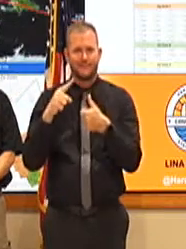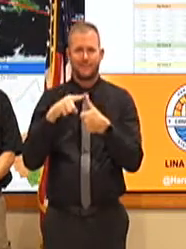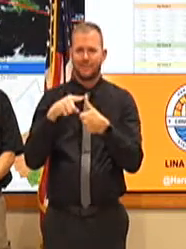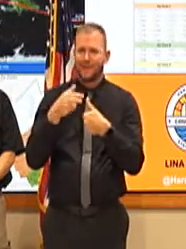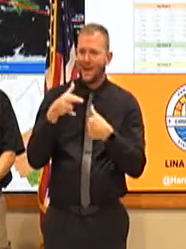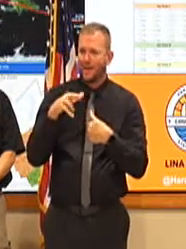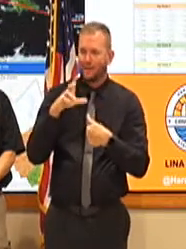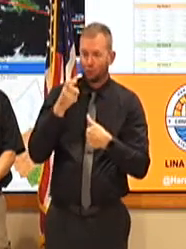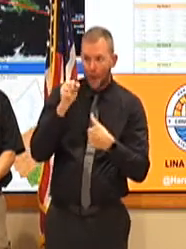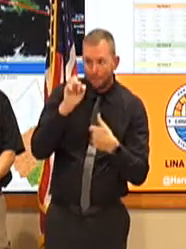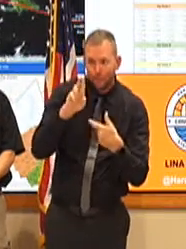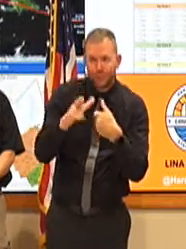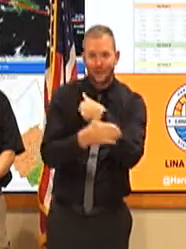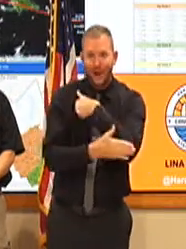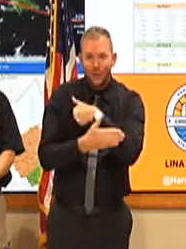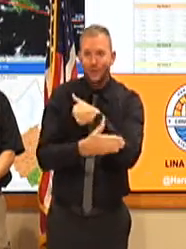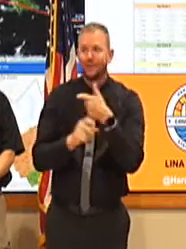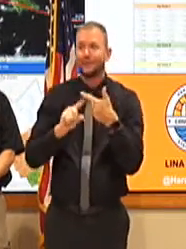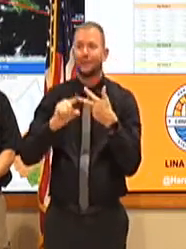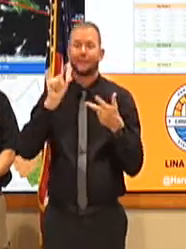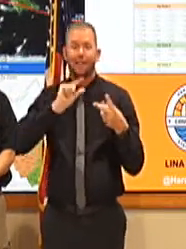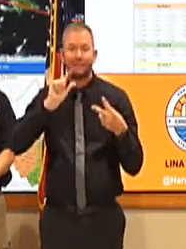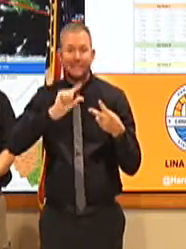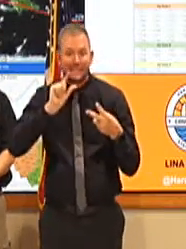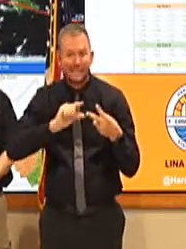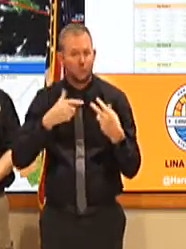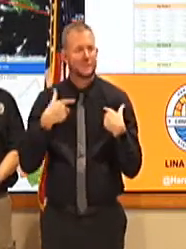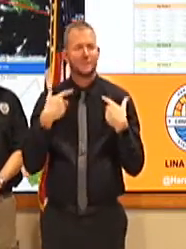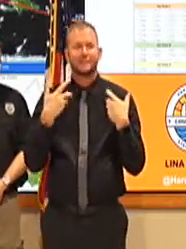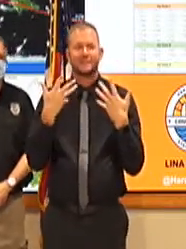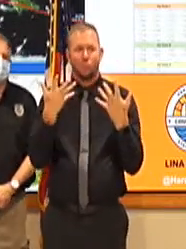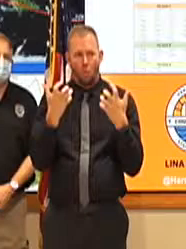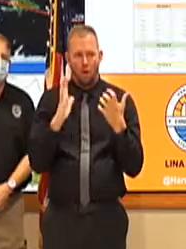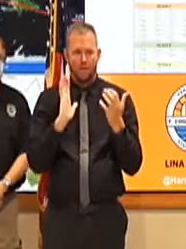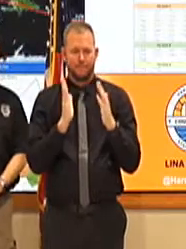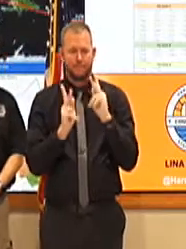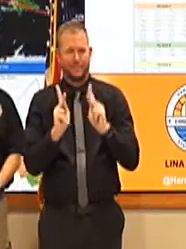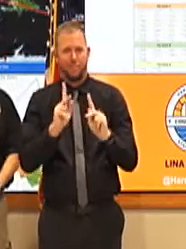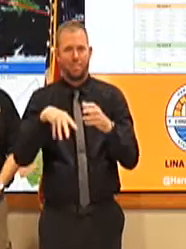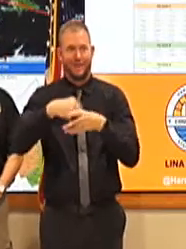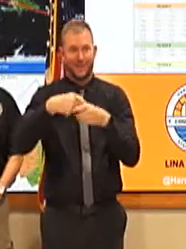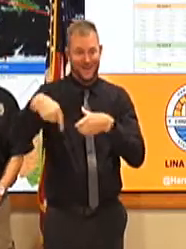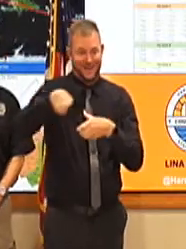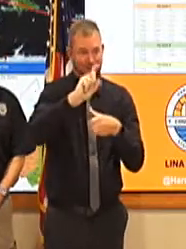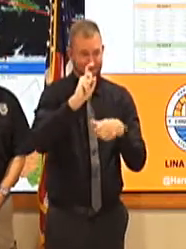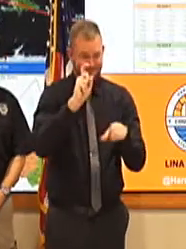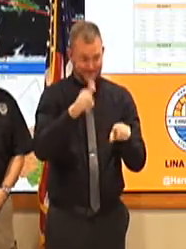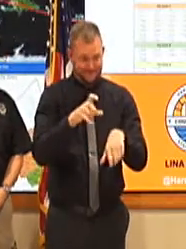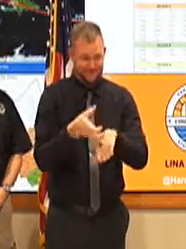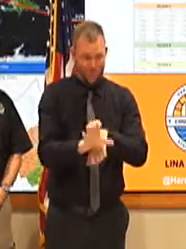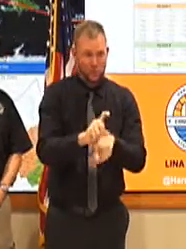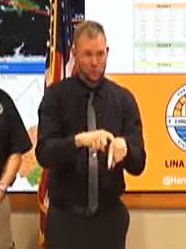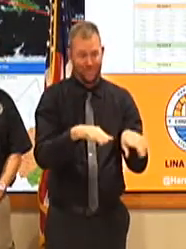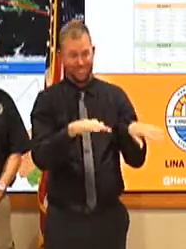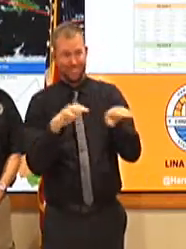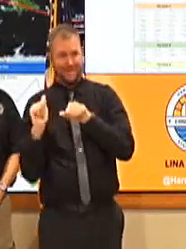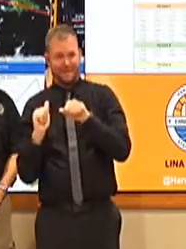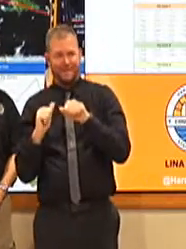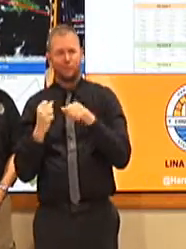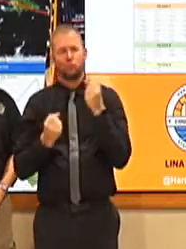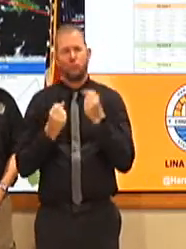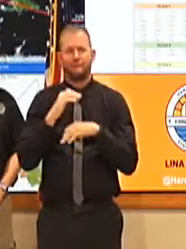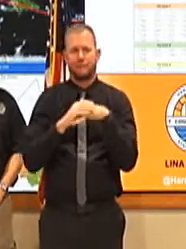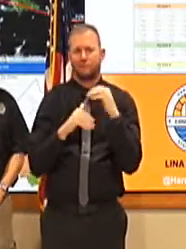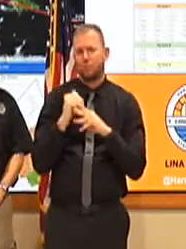make sure folks are comfortable to take our Harris County toll roads, and that is waived already for folks. In terms